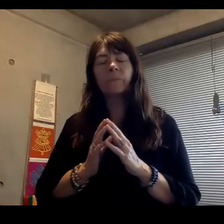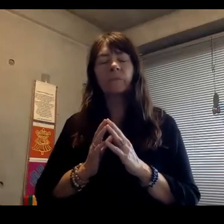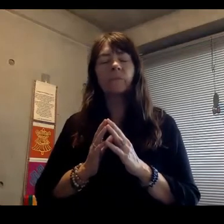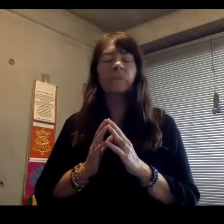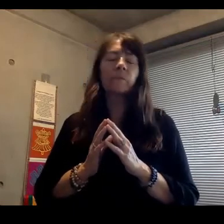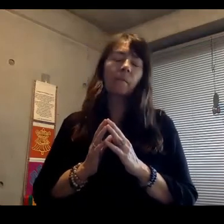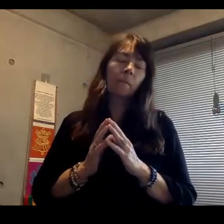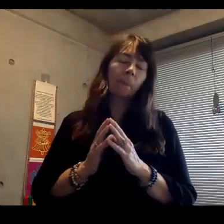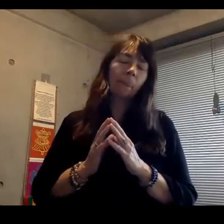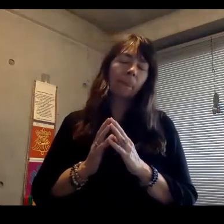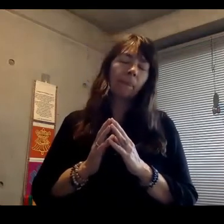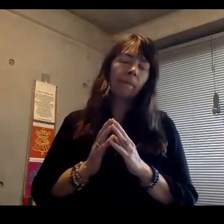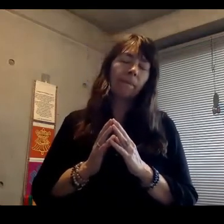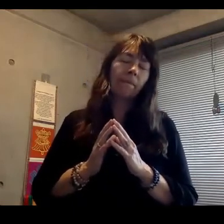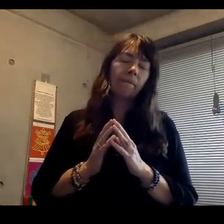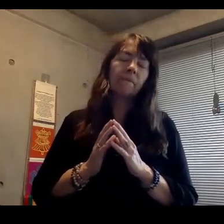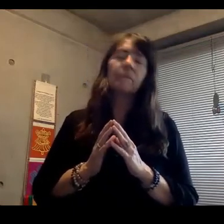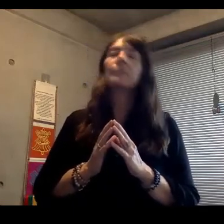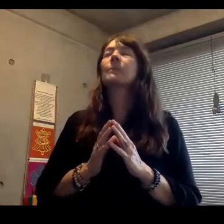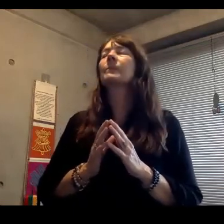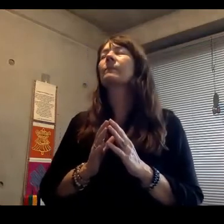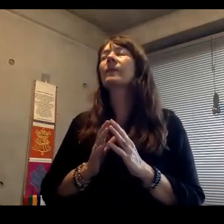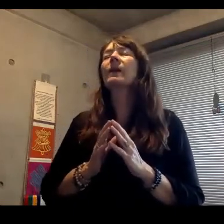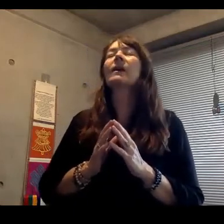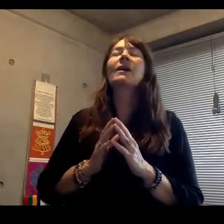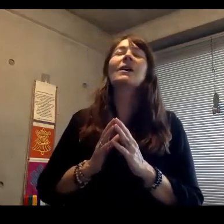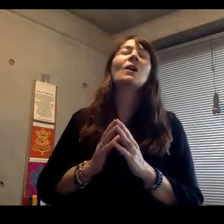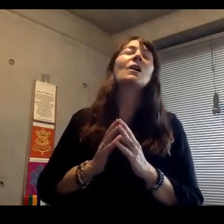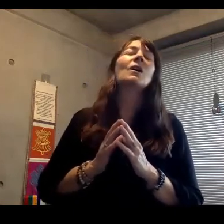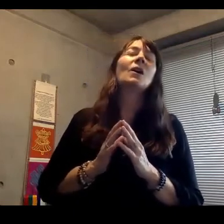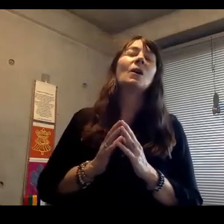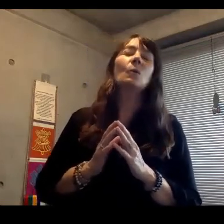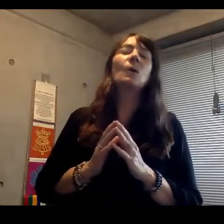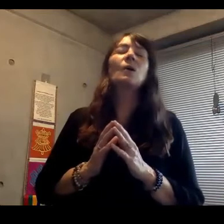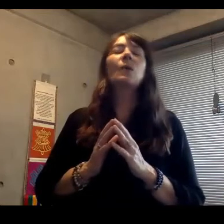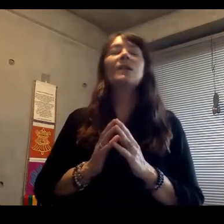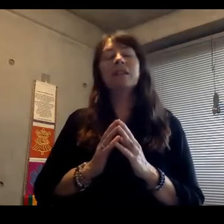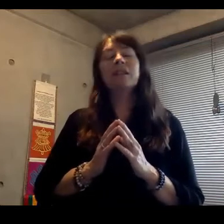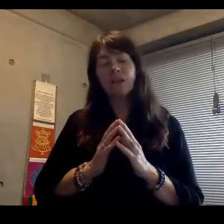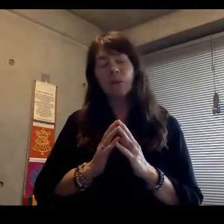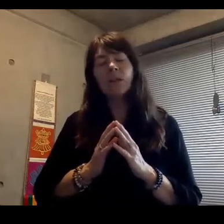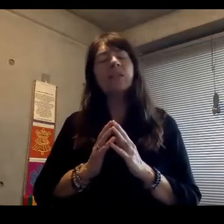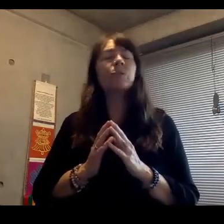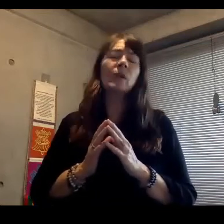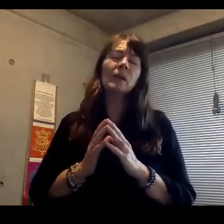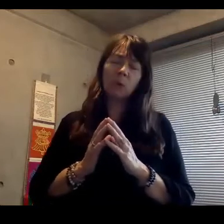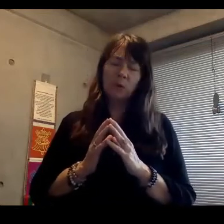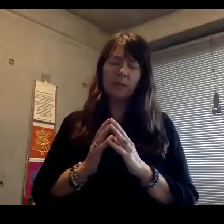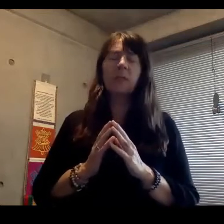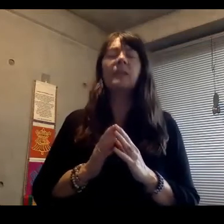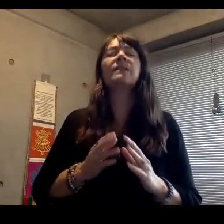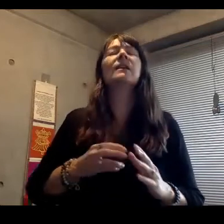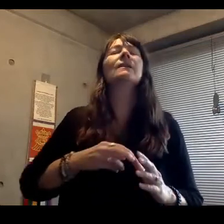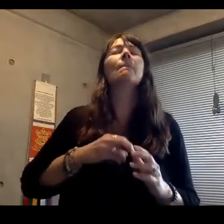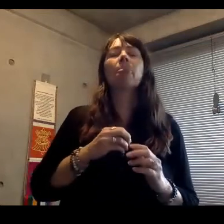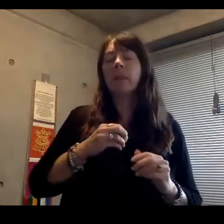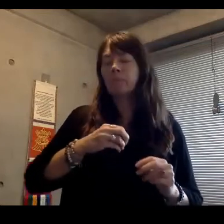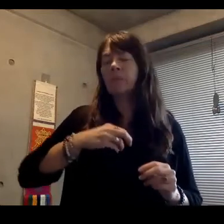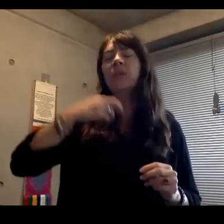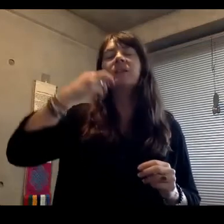that's something important to know or for people to be aware of? What is important is